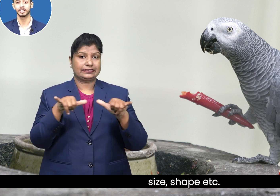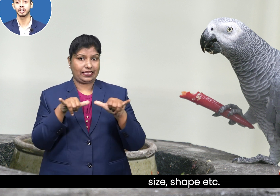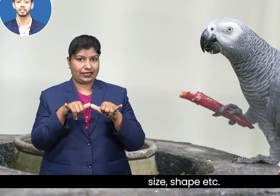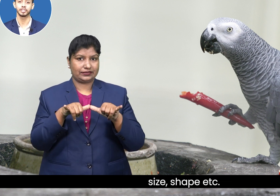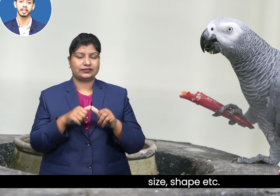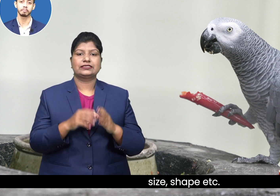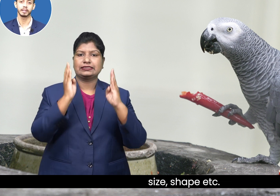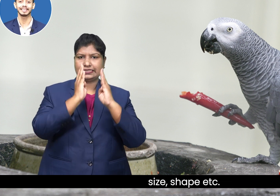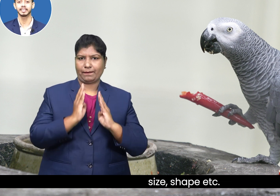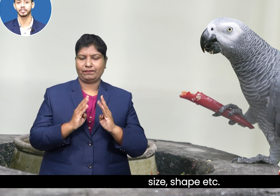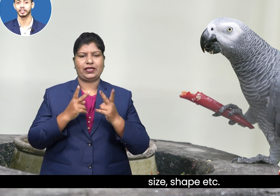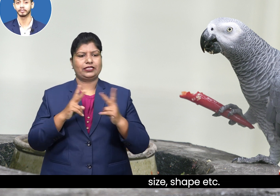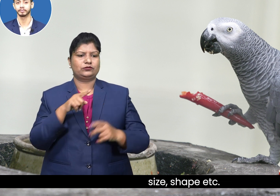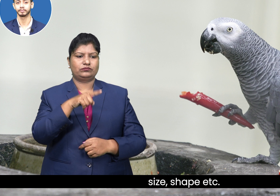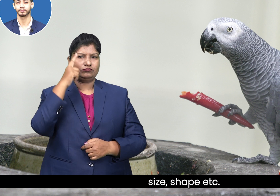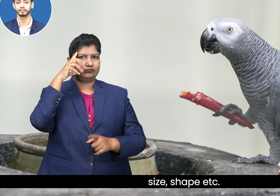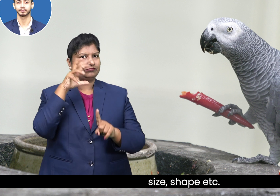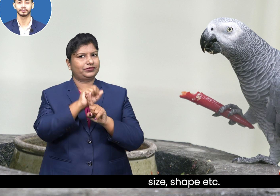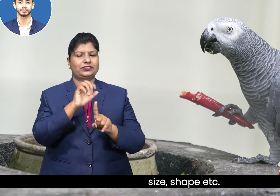size, shape, etc.